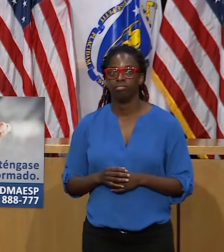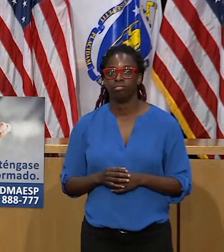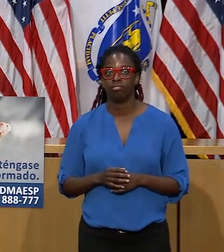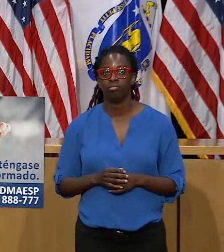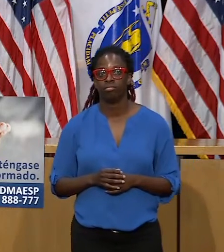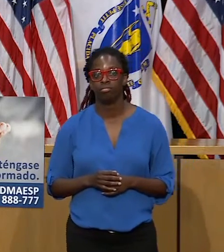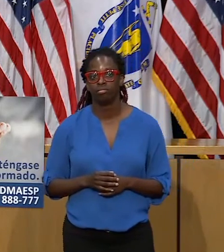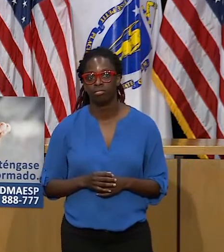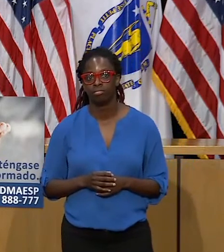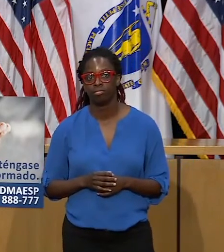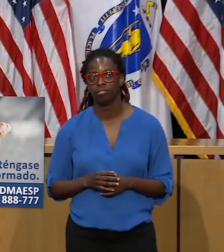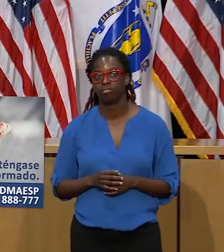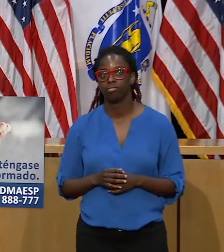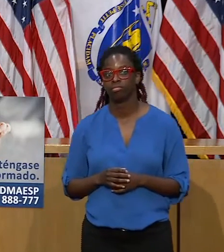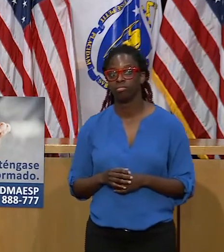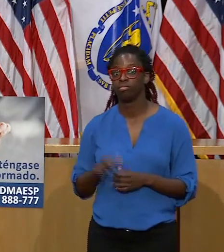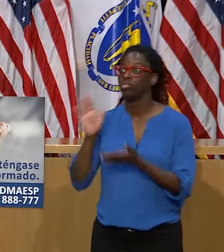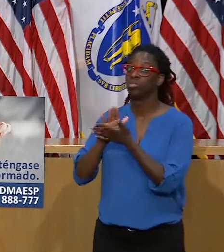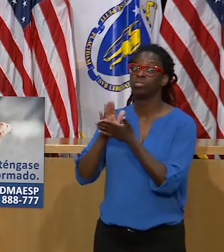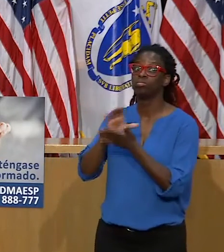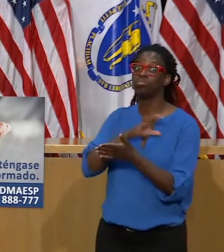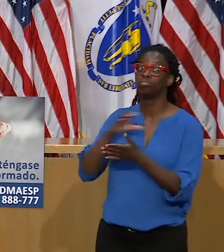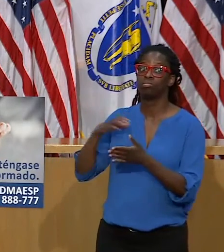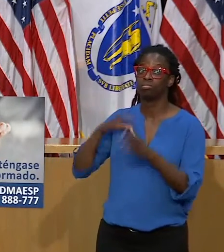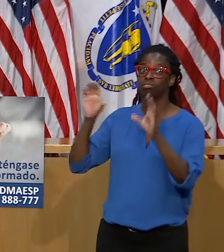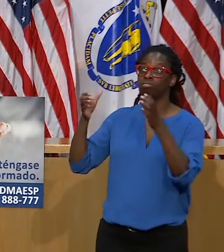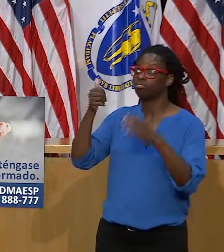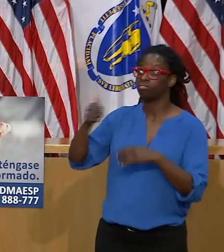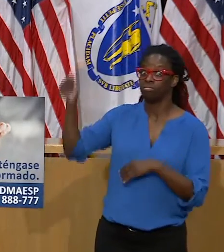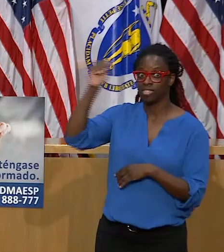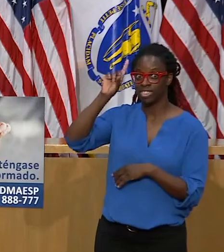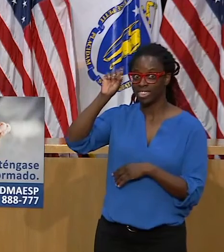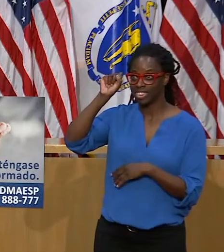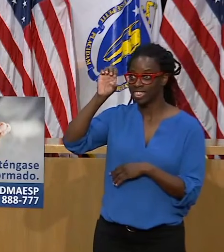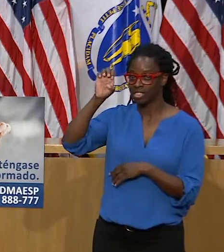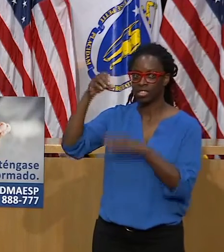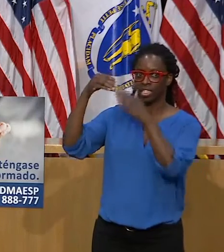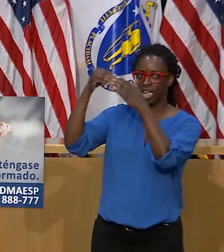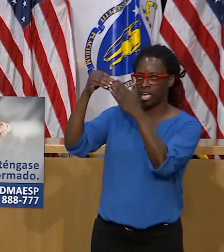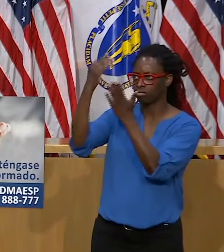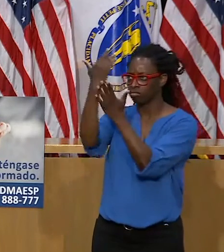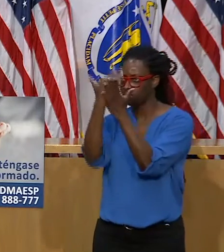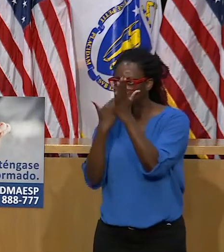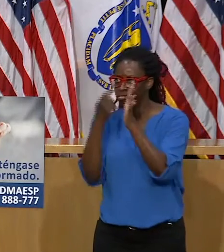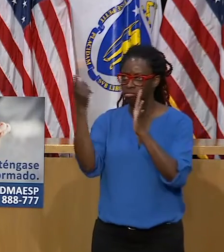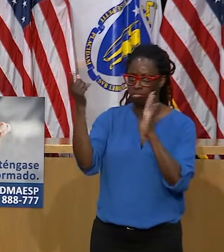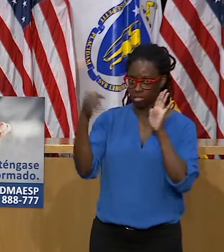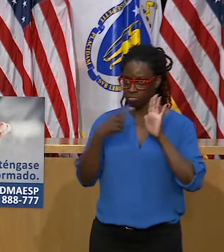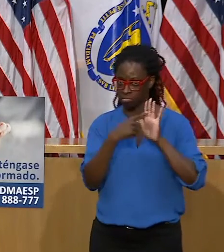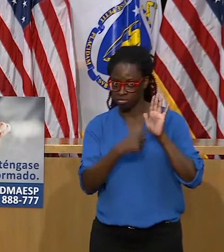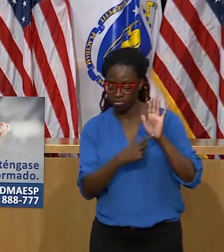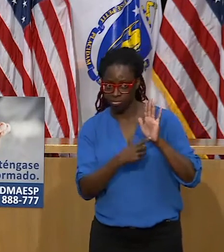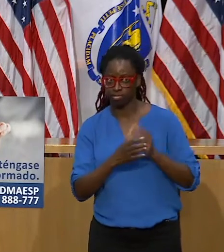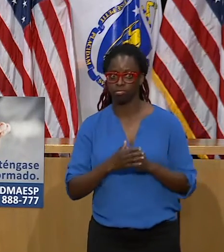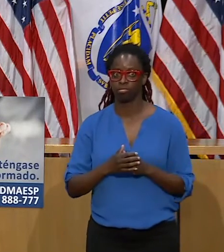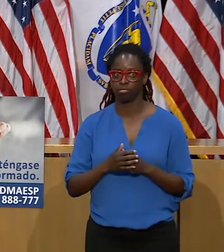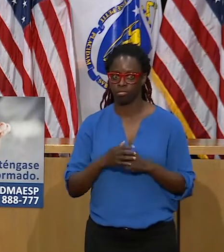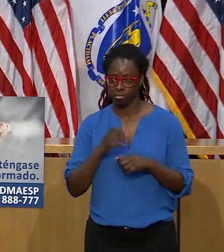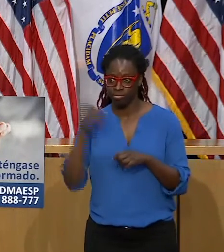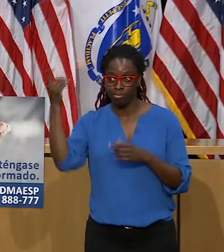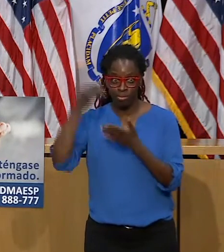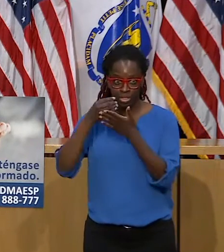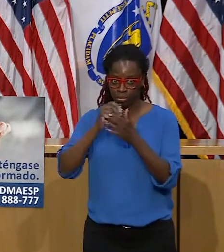$1 billion, school officials have the information and the resources that they'll need to implement the needed distance requirements,